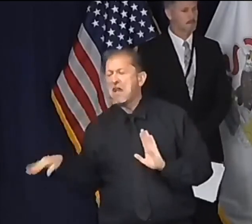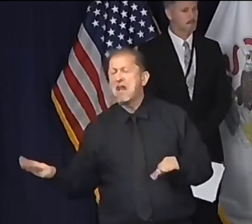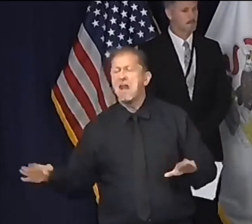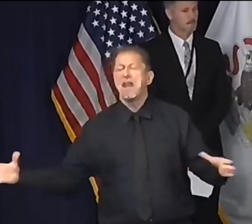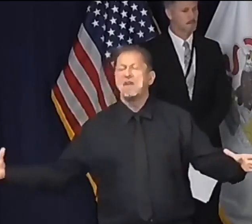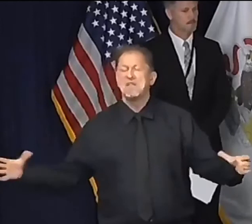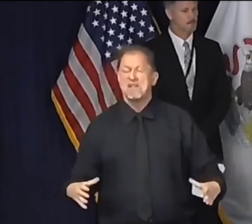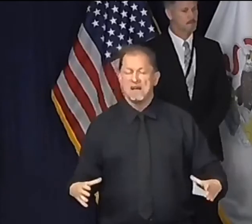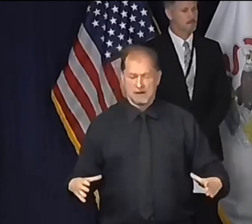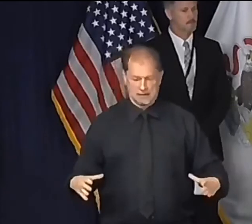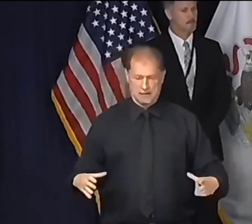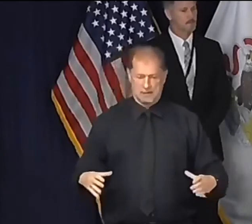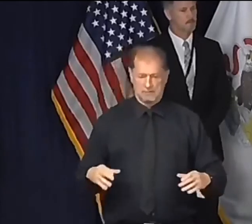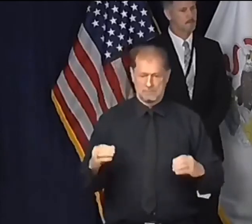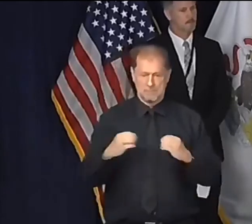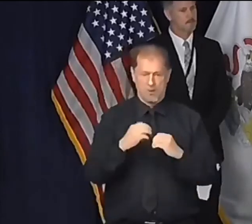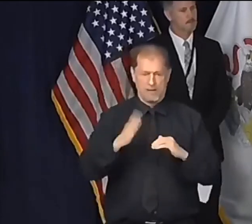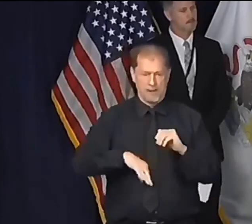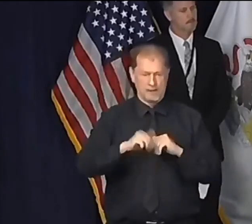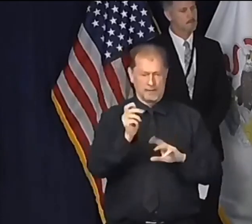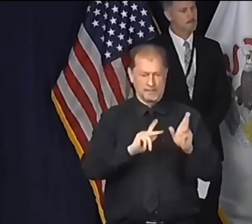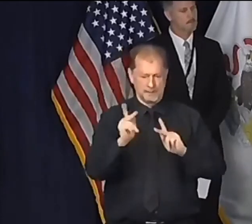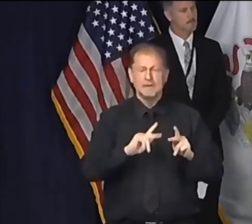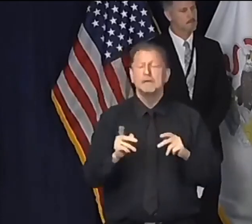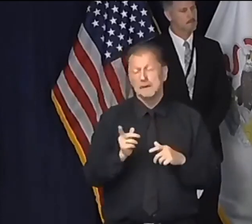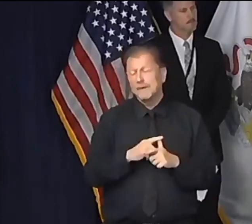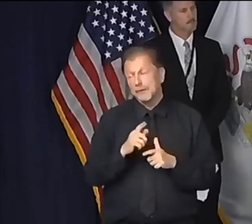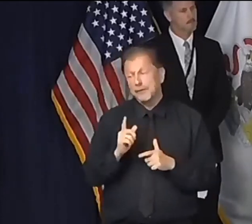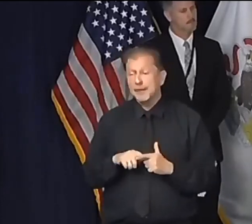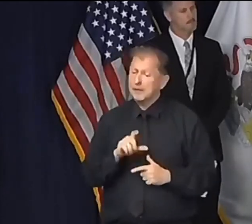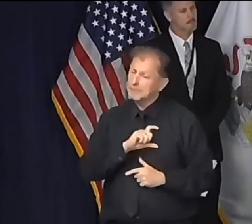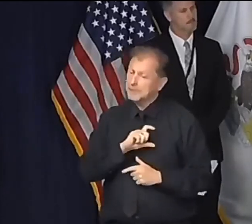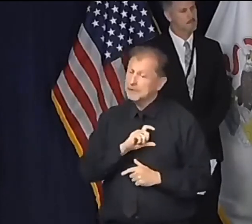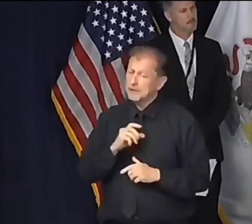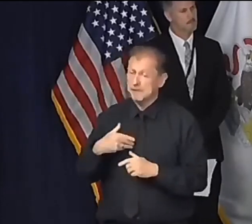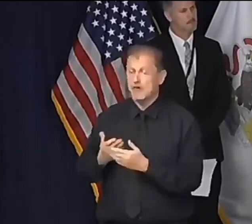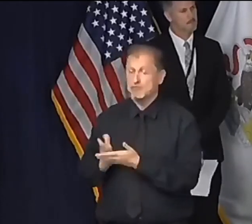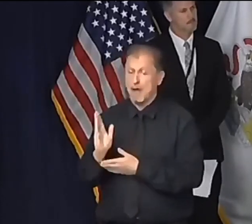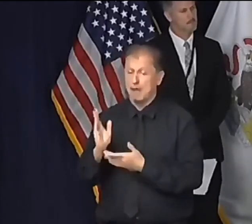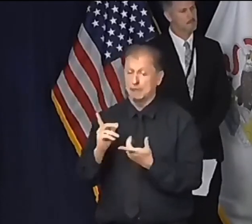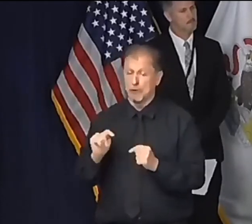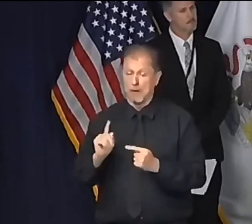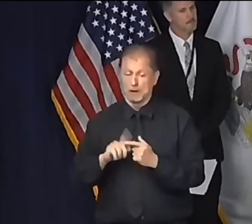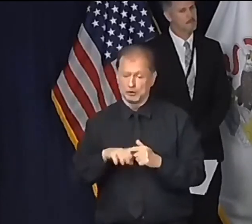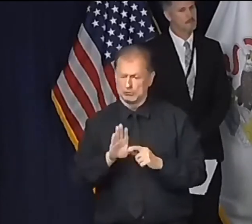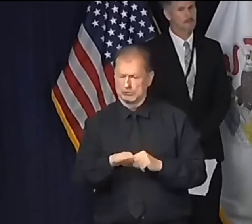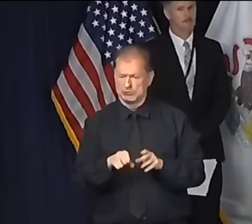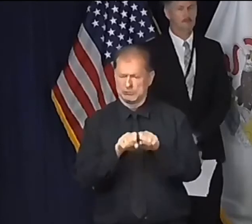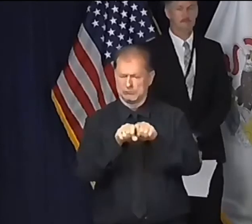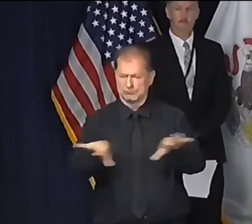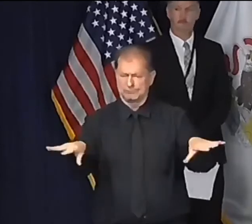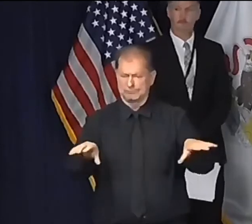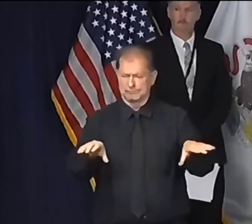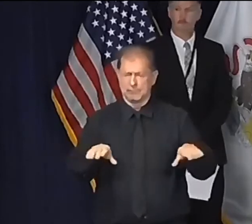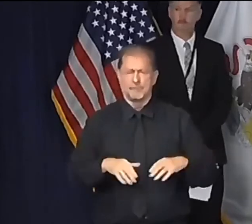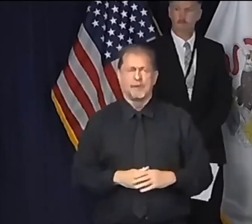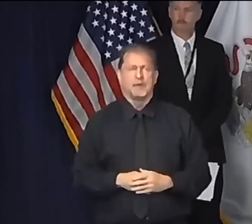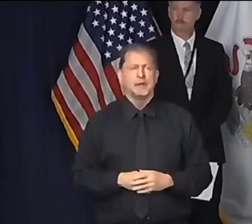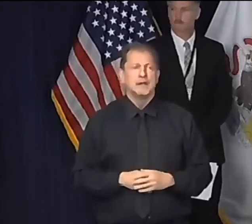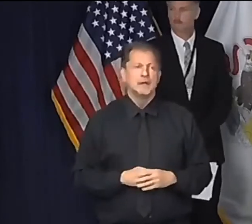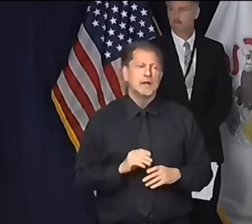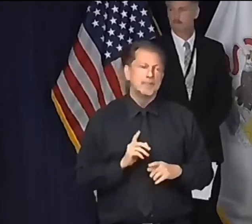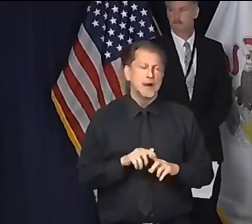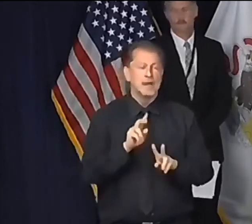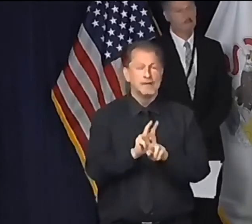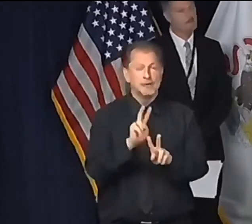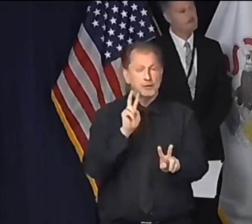10, then, you know, then it's appropriate for law enforcement or others to try to break up those gatherings. But obviously, a funeral